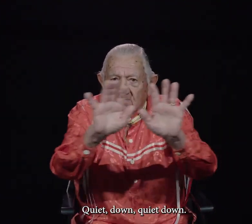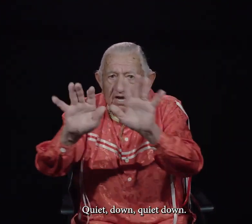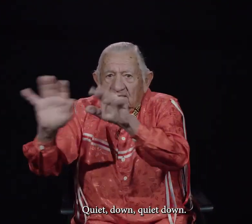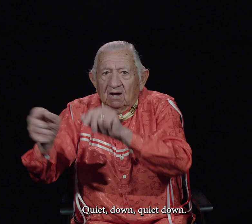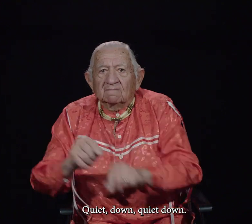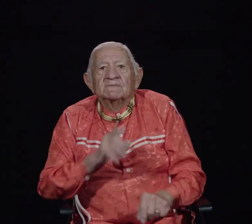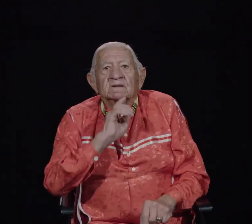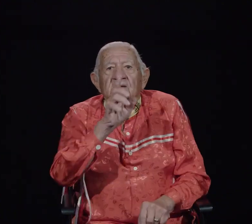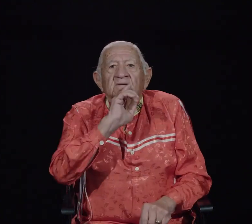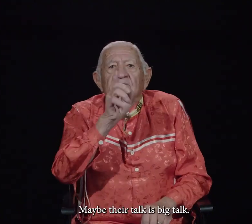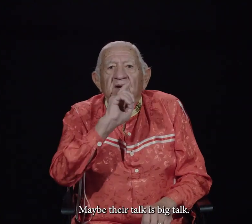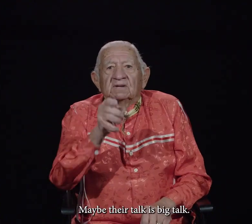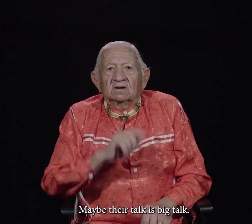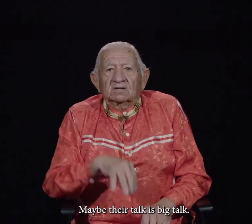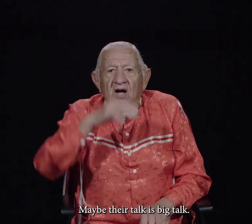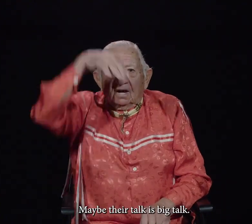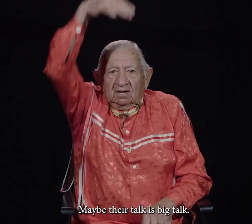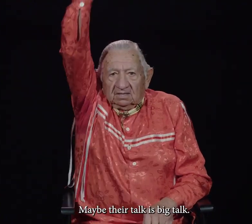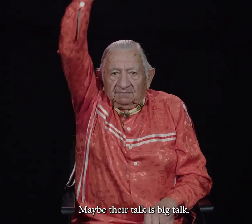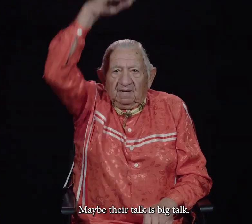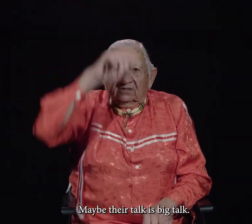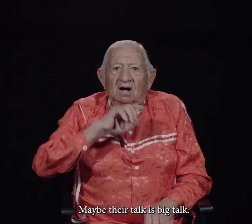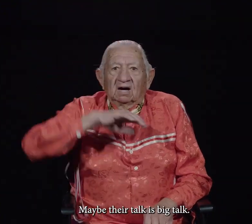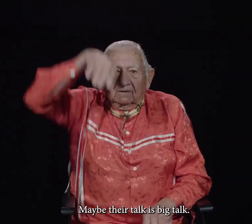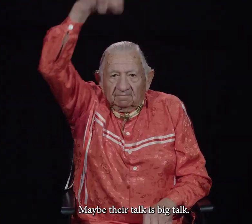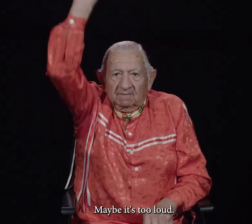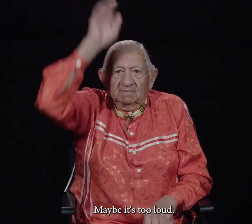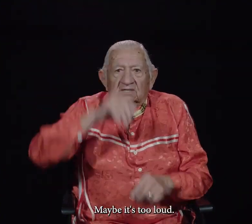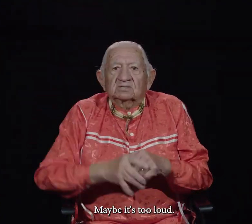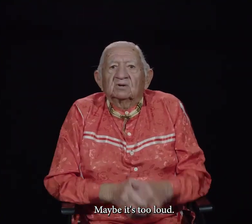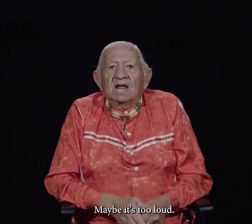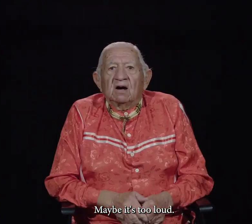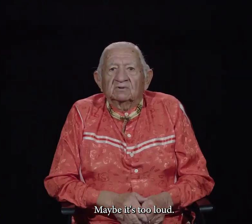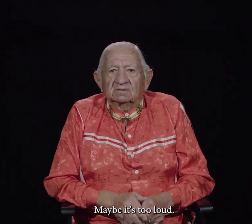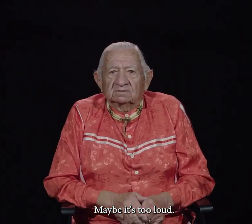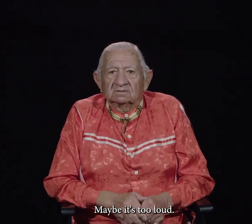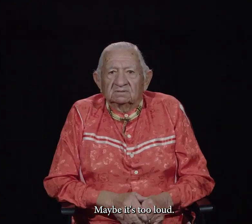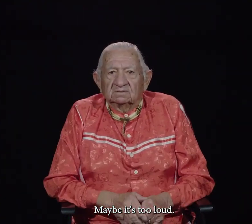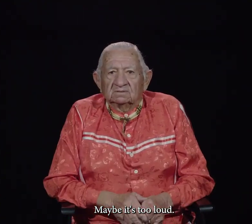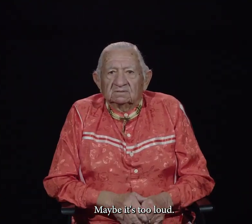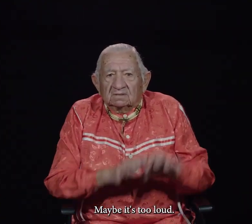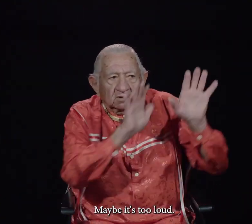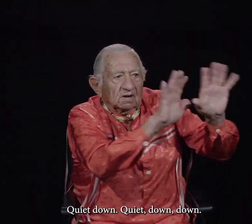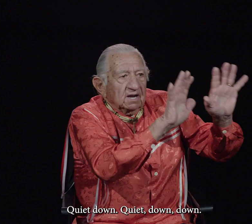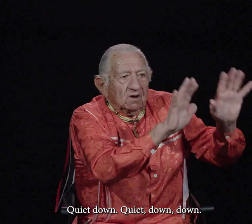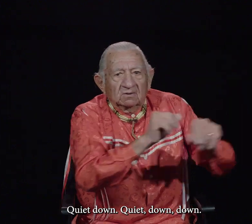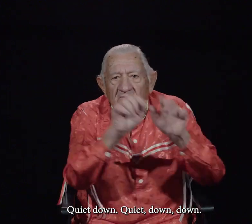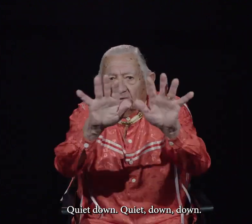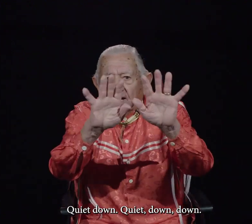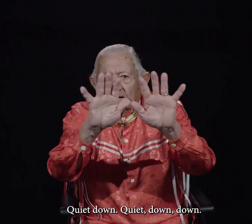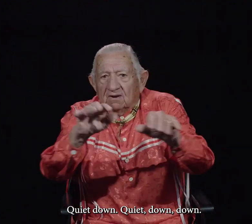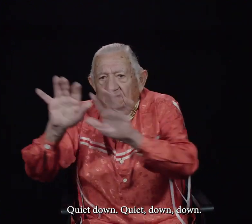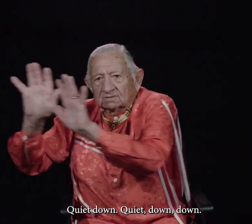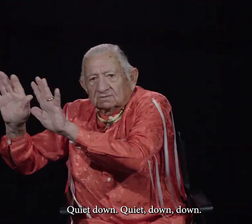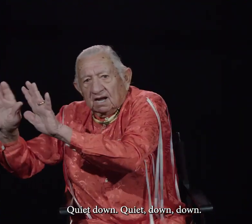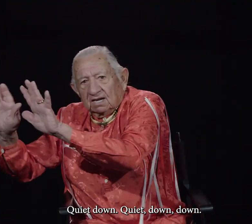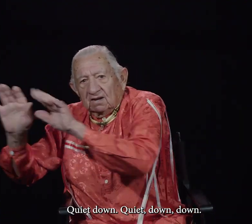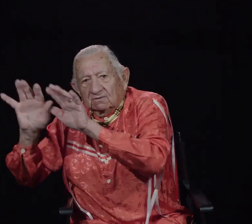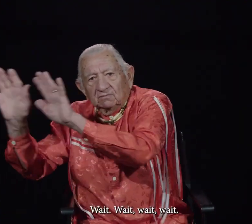Quiet down. Maybe their talk is big talk. Maybe it's too loud. Quiet down, quiet down, quiet down. Wait,